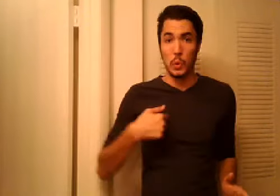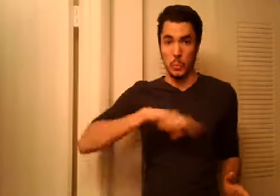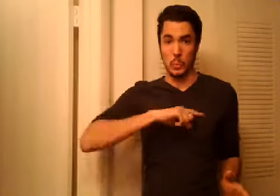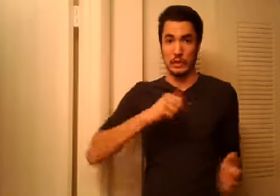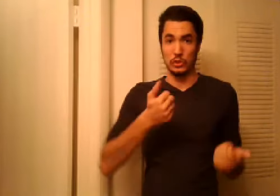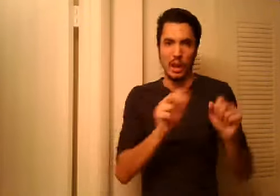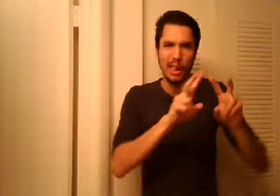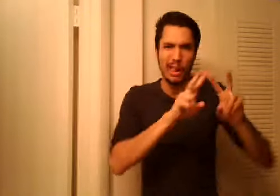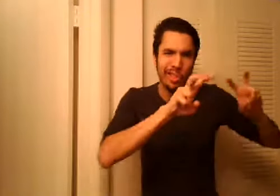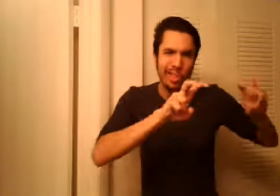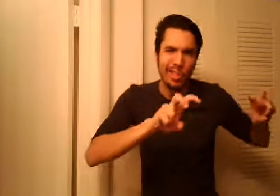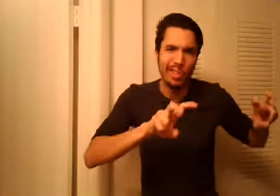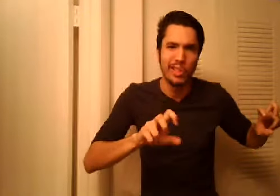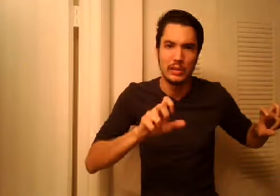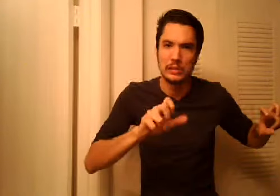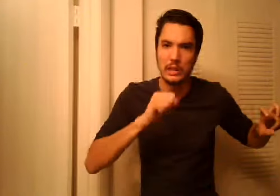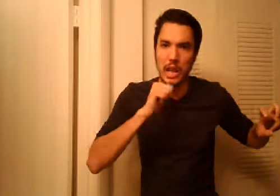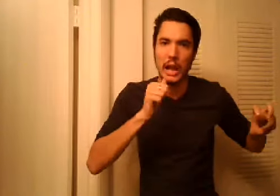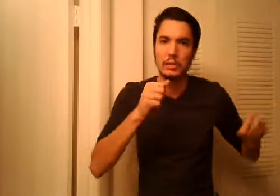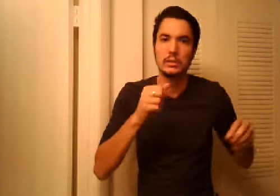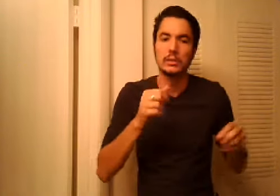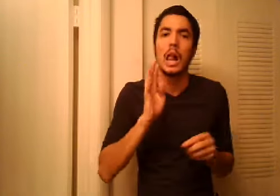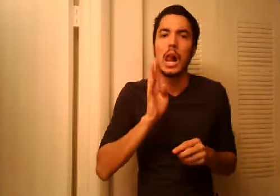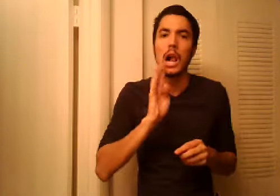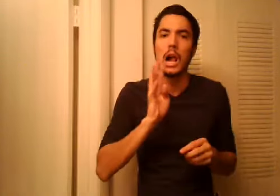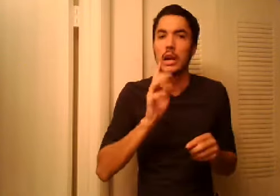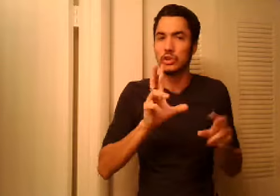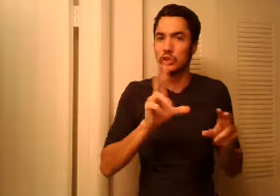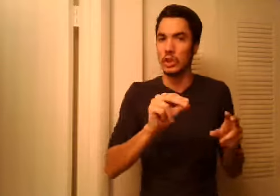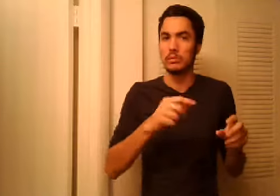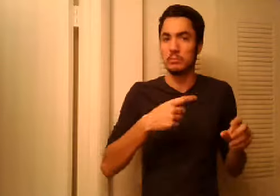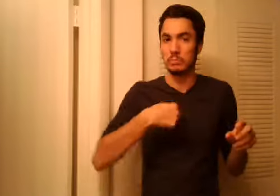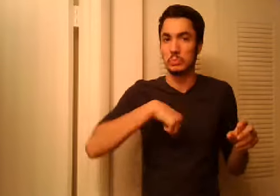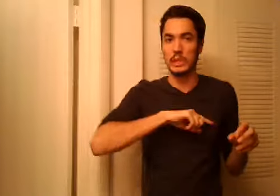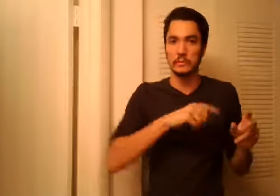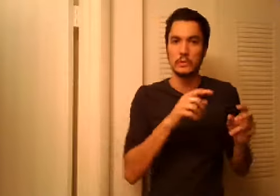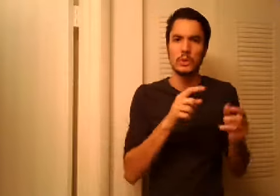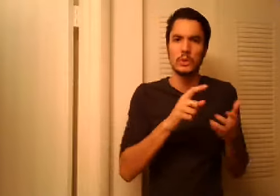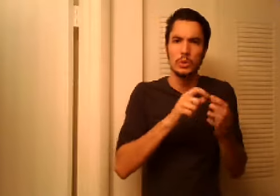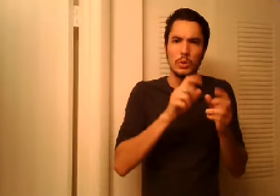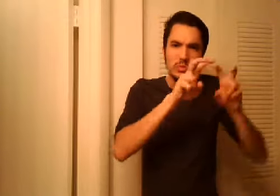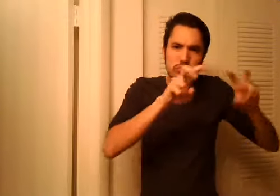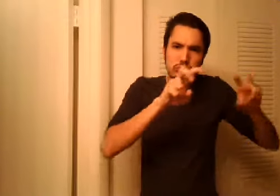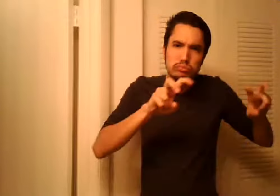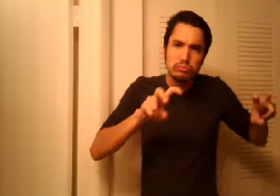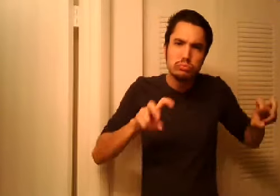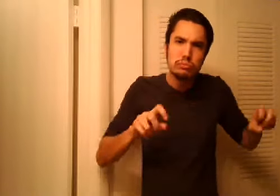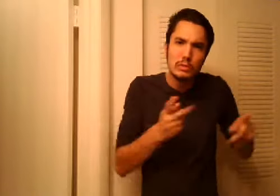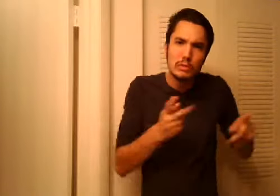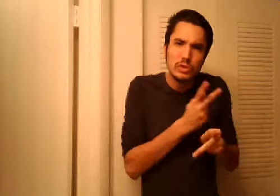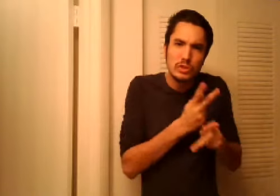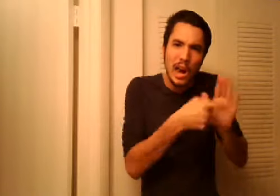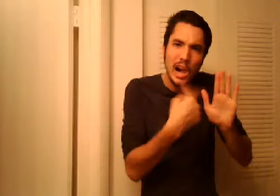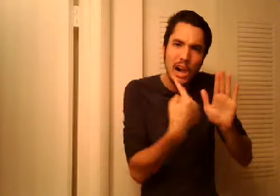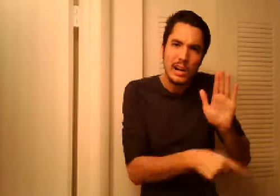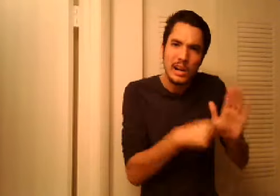We tear the stories apart, right? And so a pal of mine who teaches at NC Charlotte, he looks at me and he goes, "Did you just say